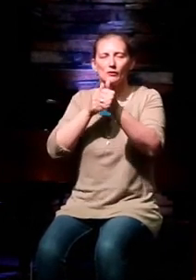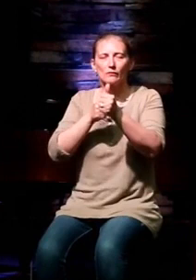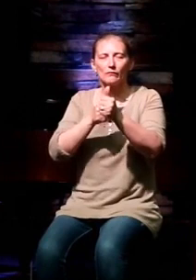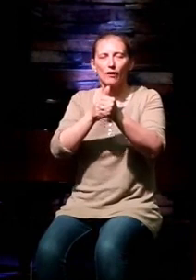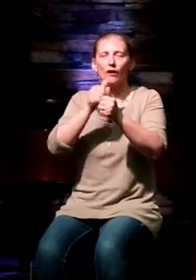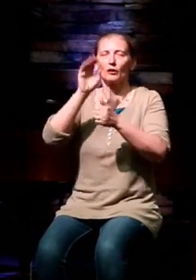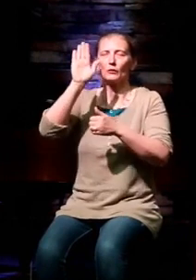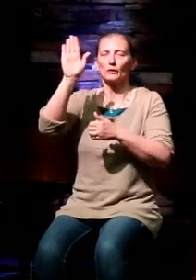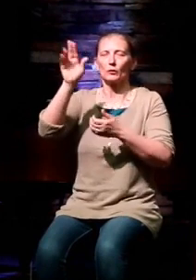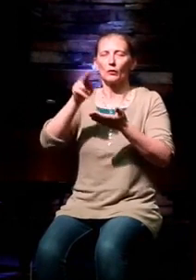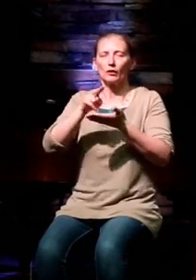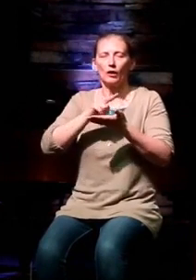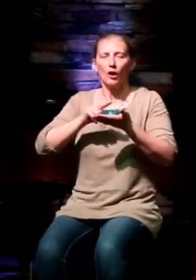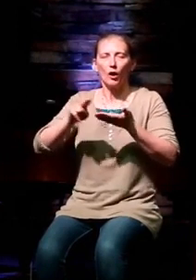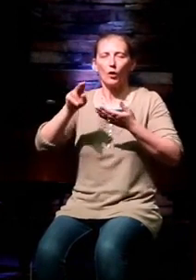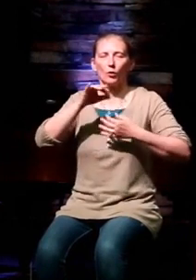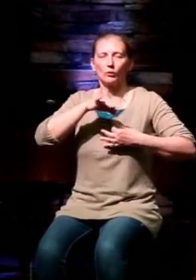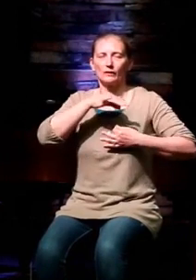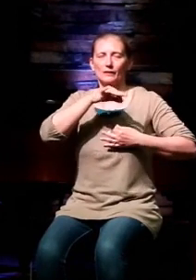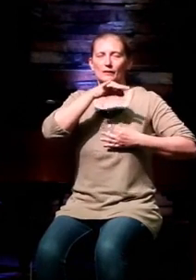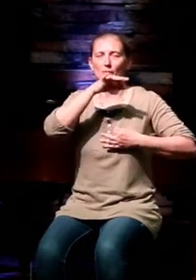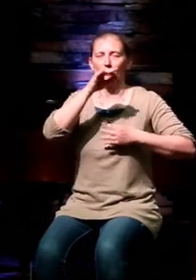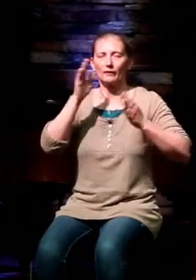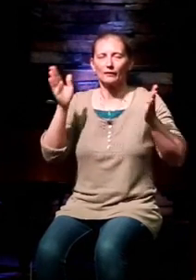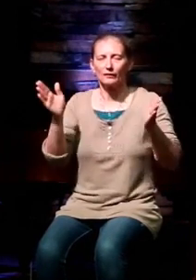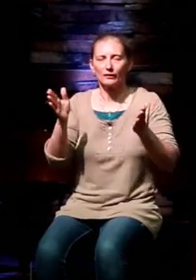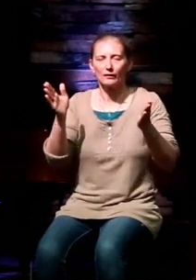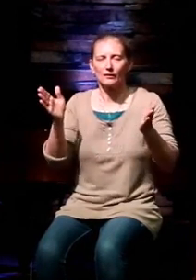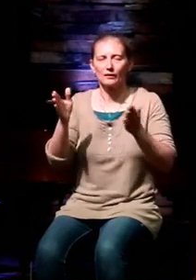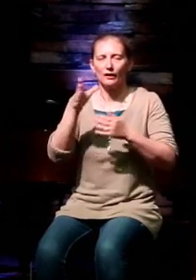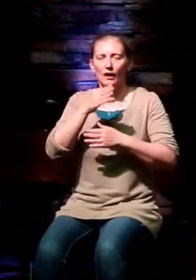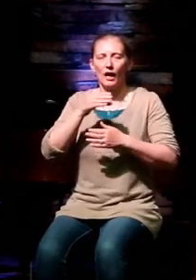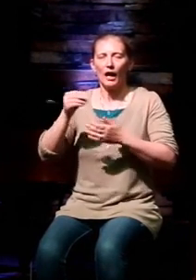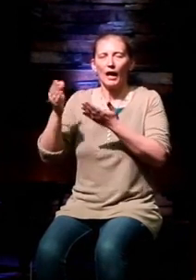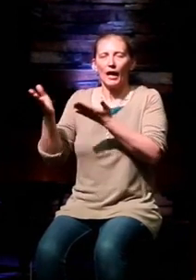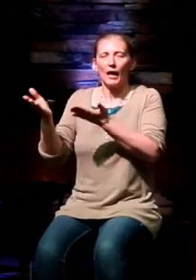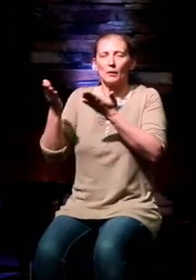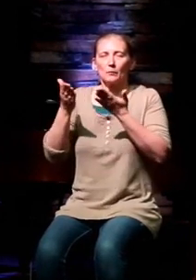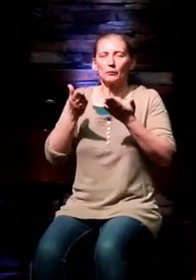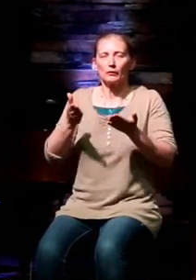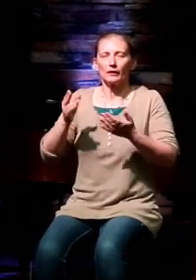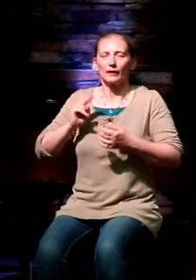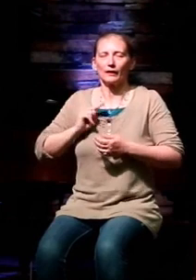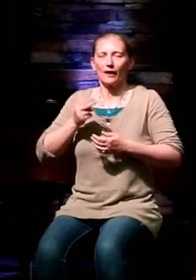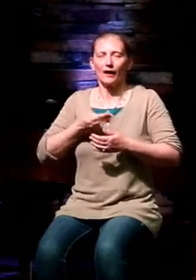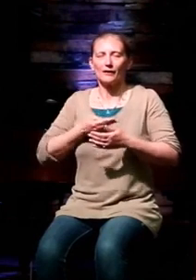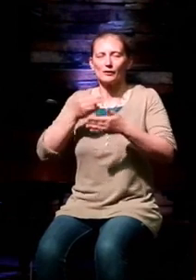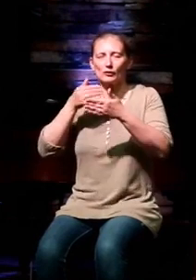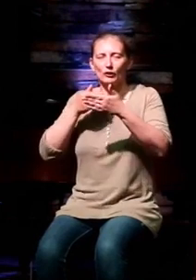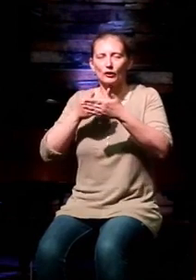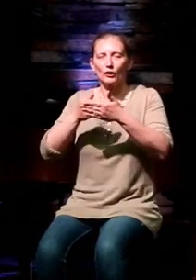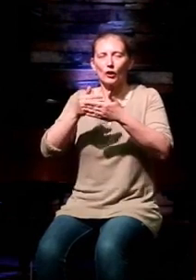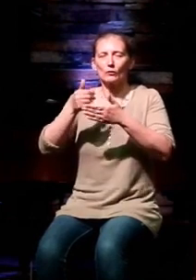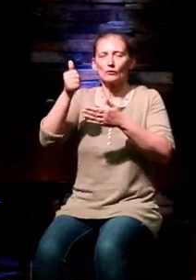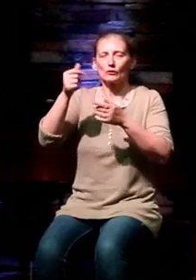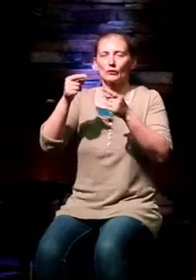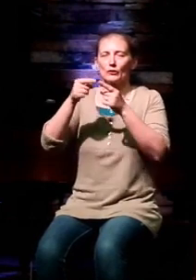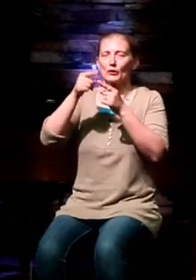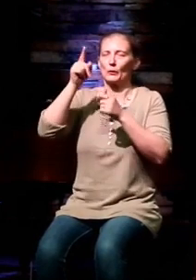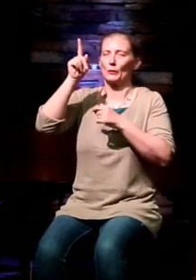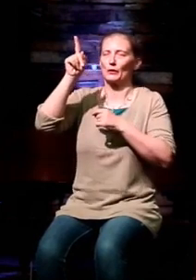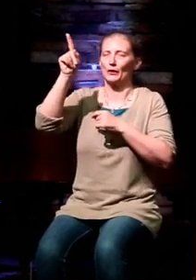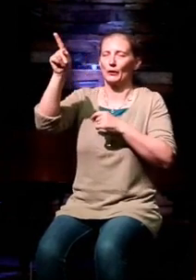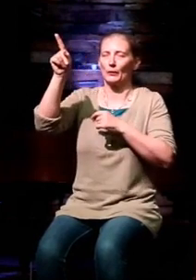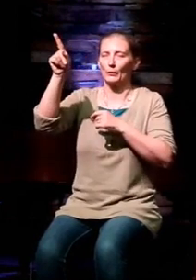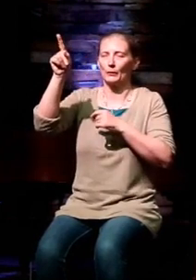your Holy Spirit. Draw all of our hearts closer to you. Let us be more dedicated, more obedient, more devoted to you than